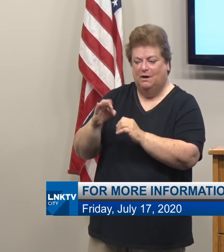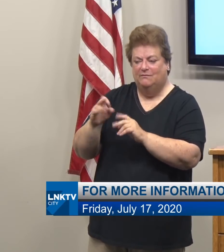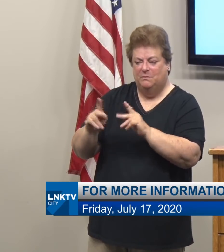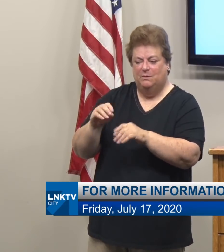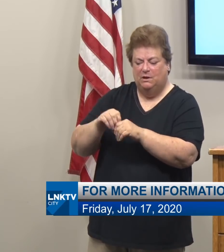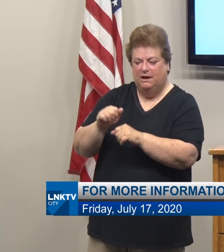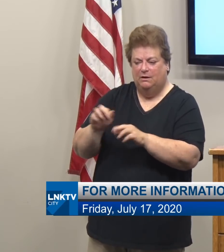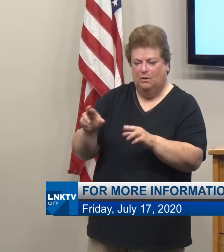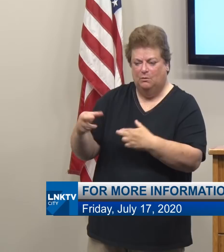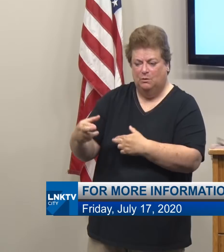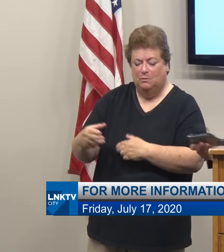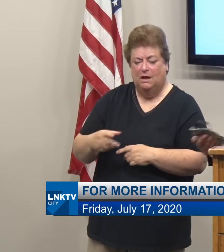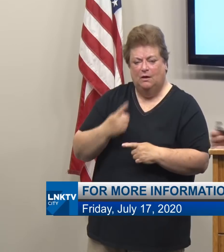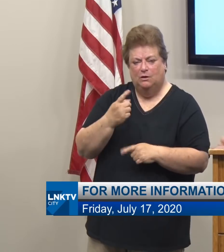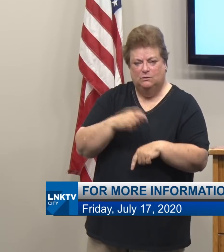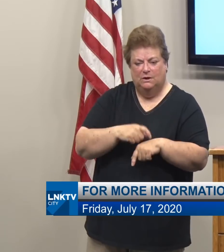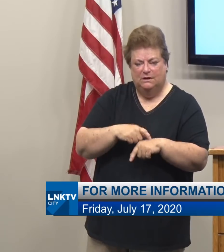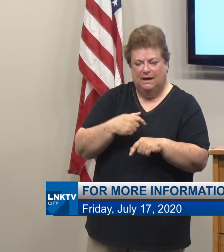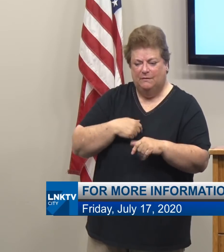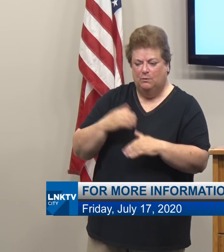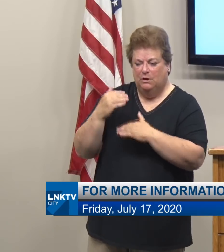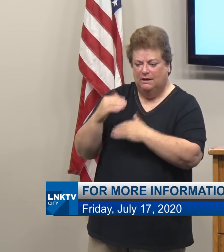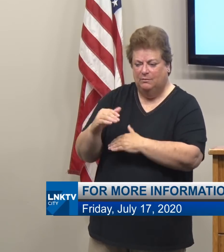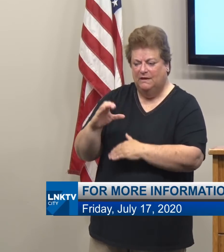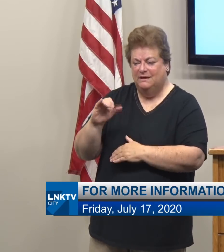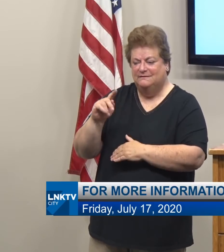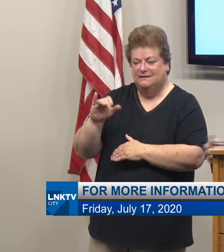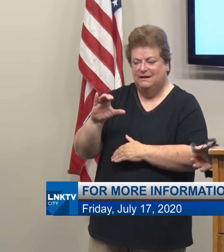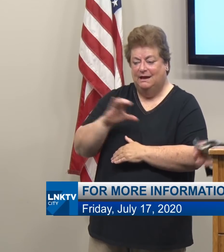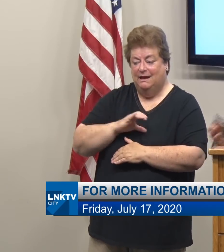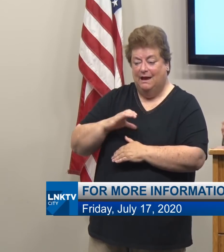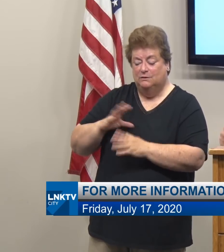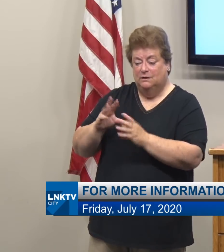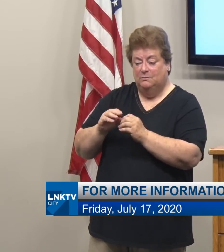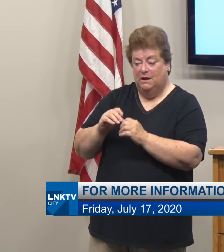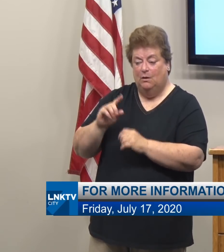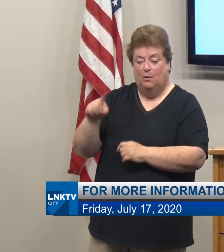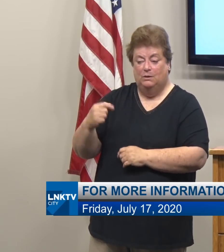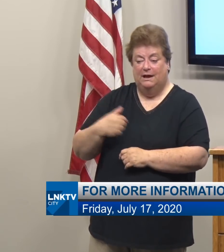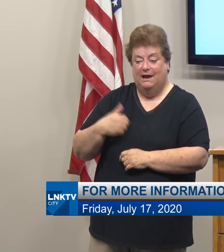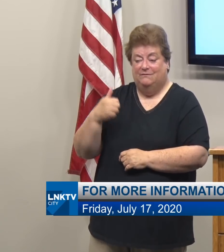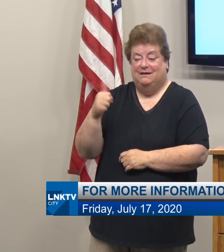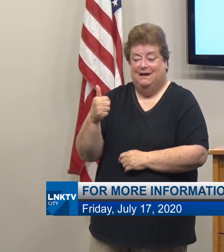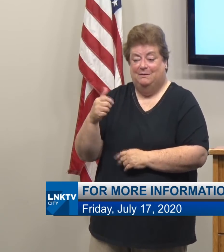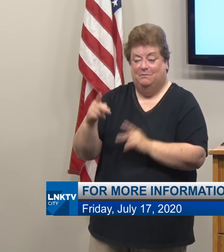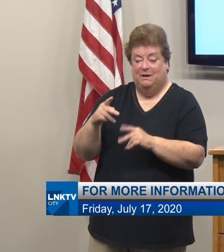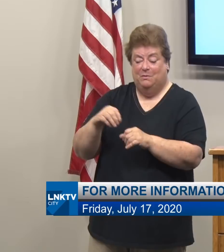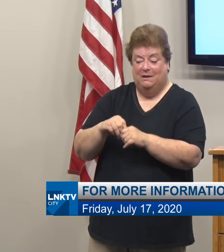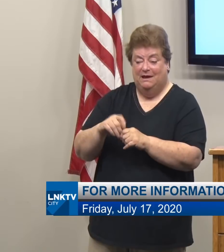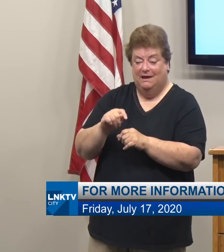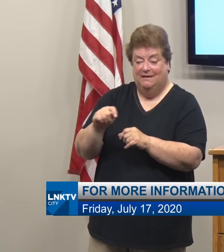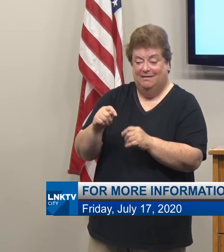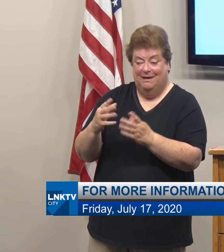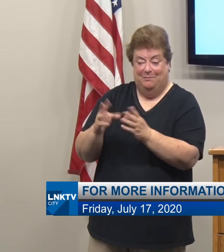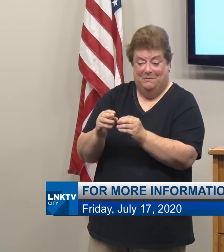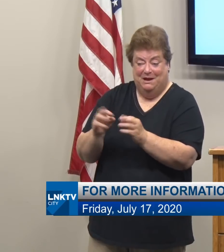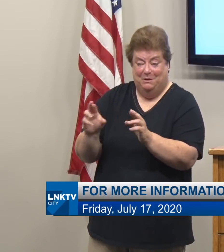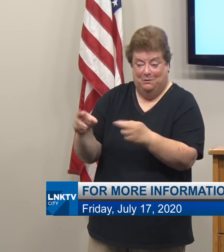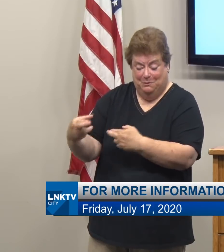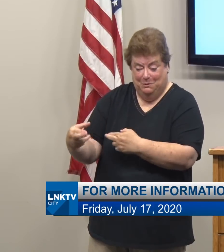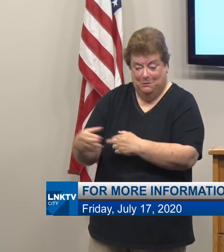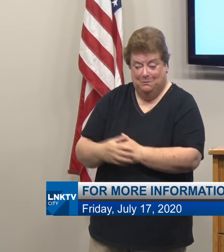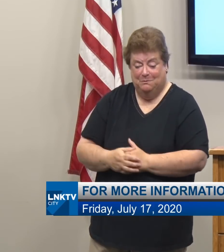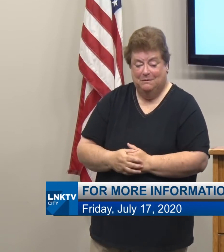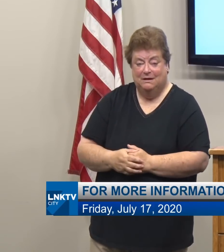period of time when we were limiting city council meetings to only having 10 people in the chambers. So that was the kind of limitation